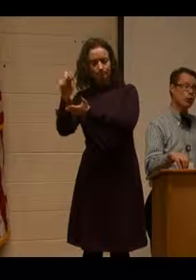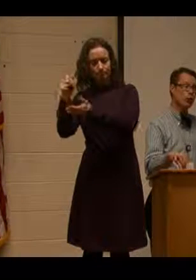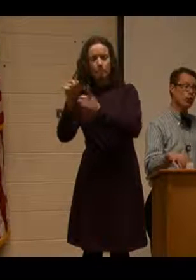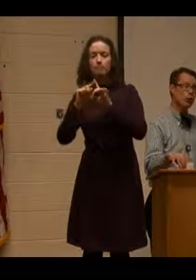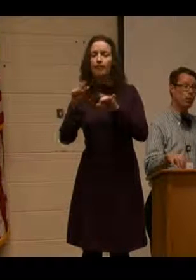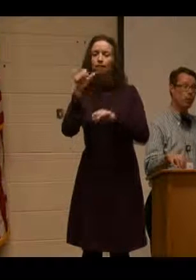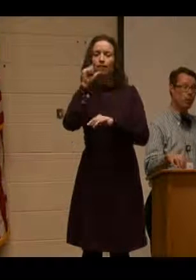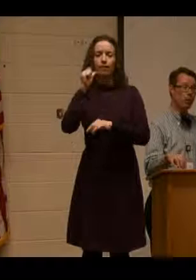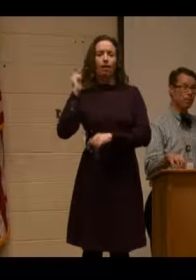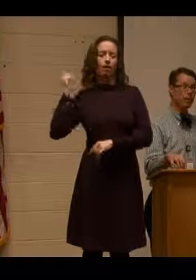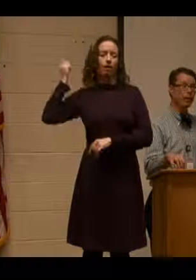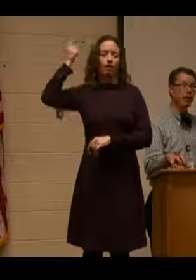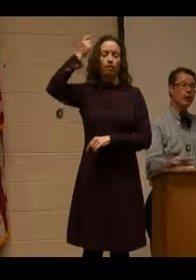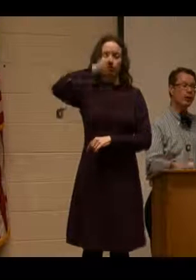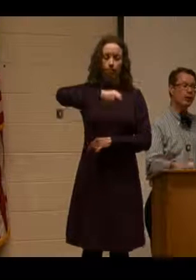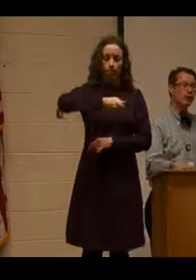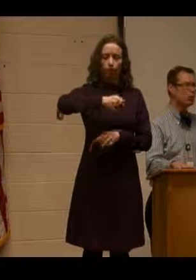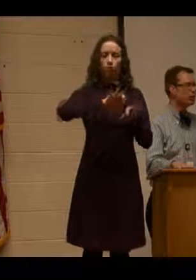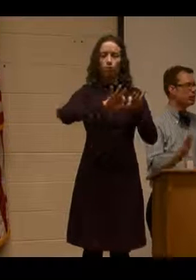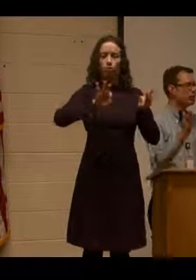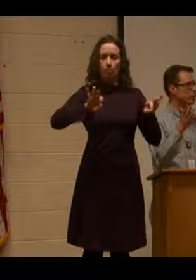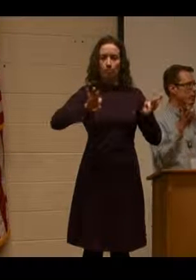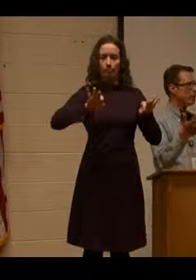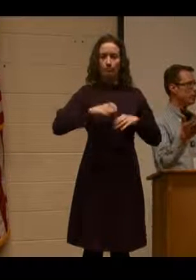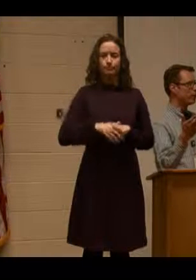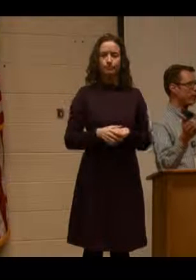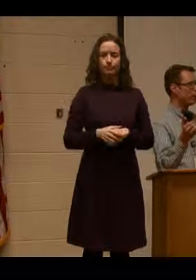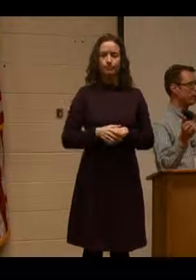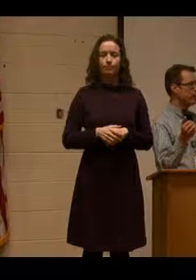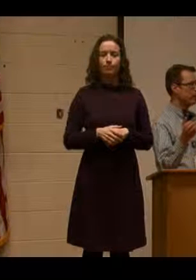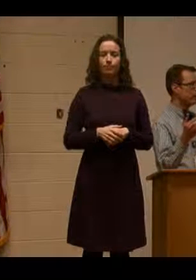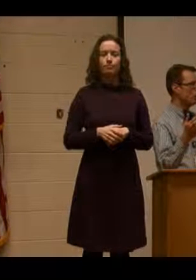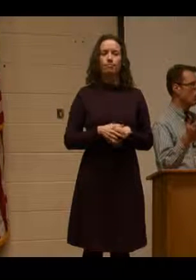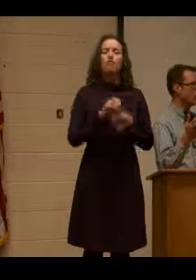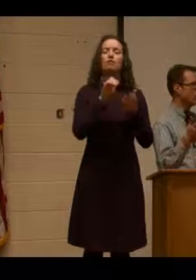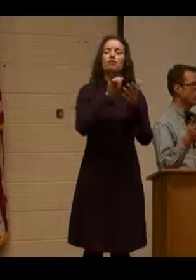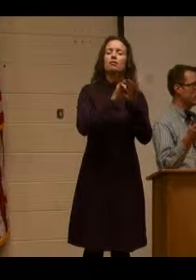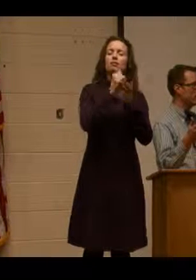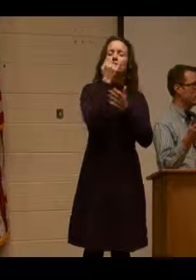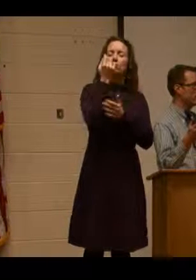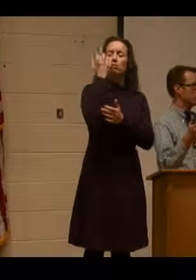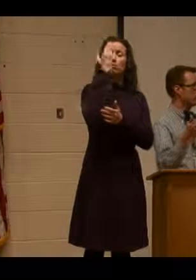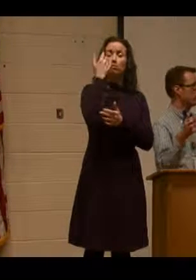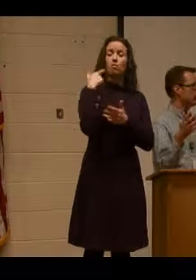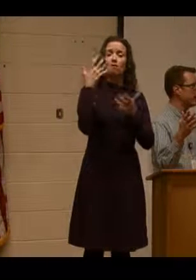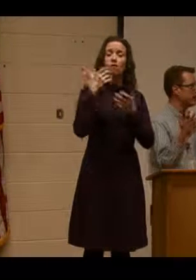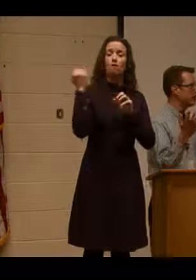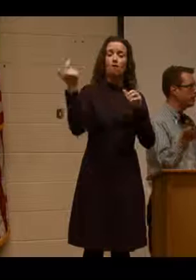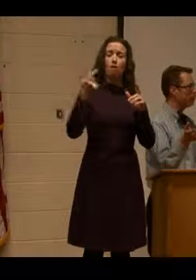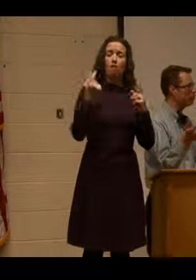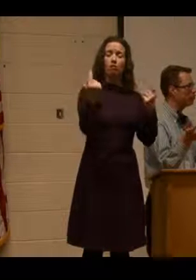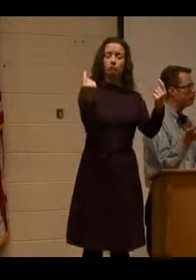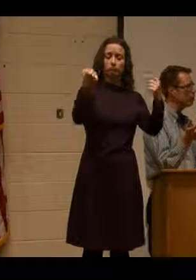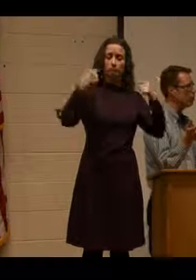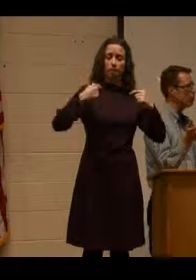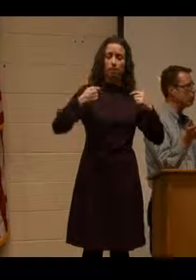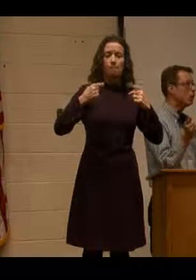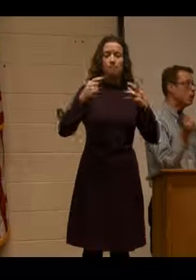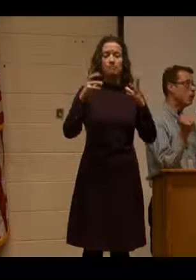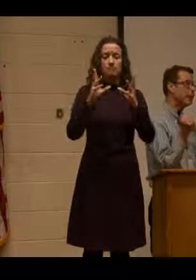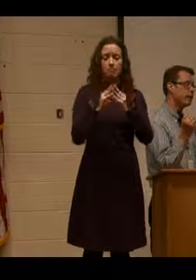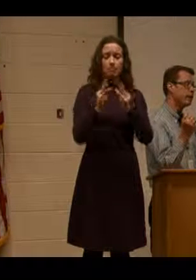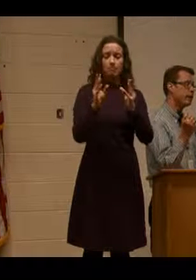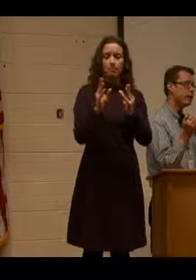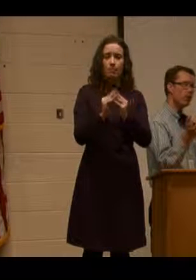So this is one reason why we're gathering you all here, because within the next month or so, we need for you and